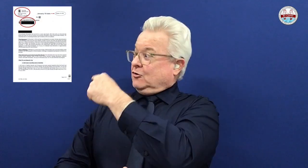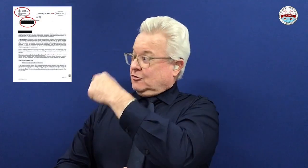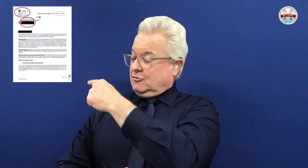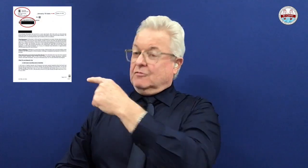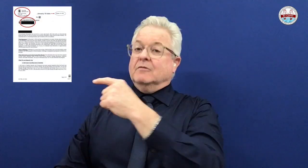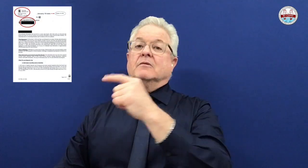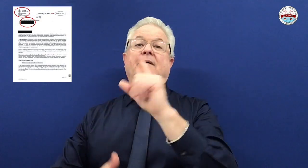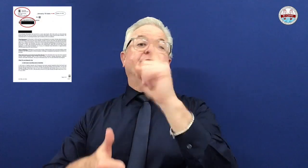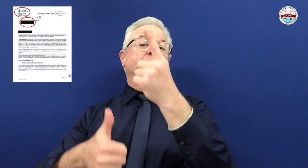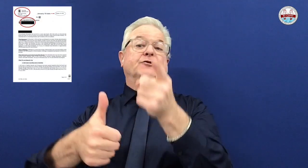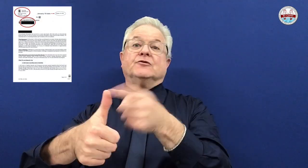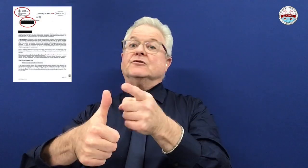This letter